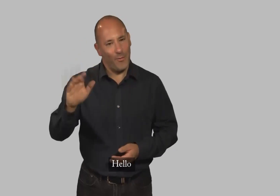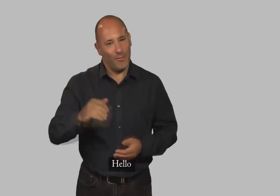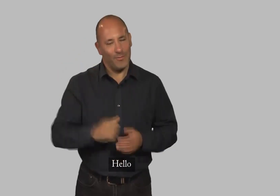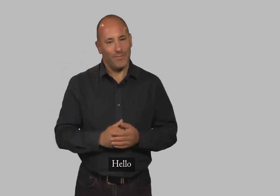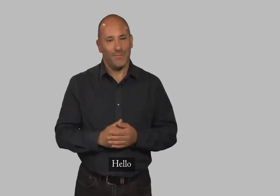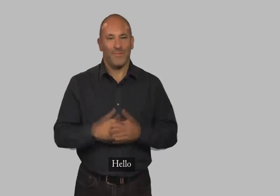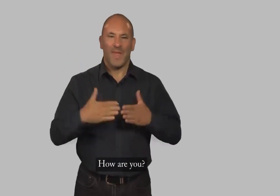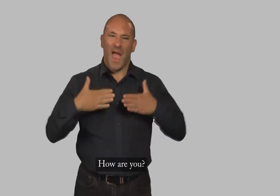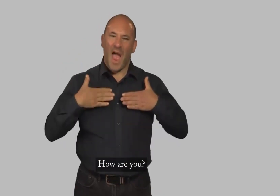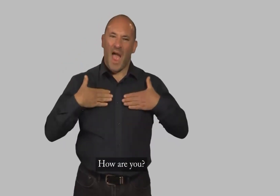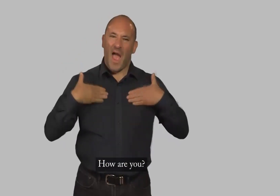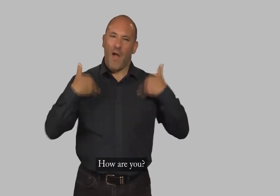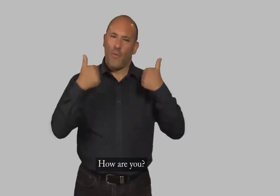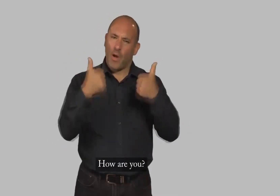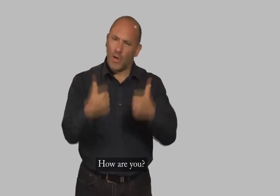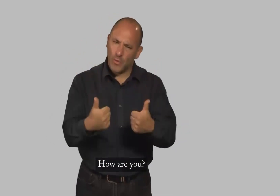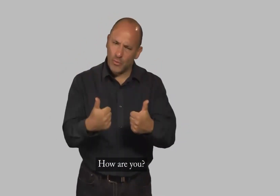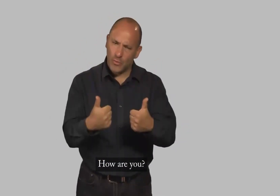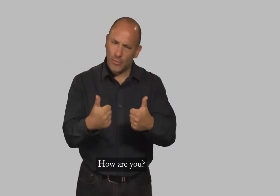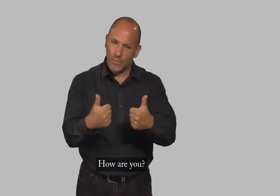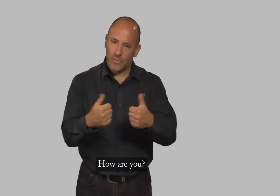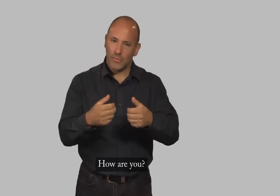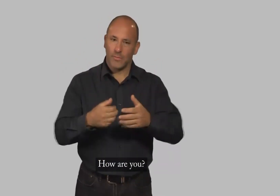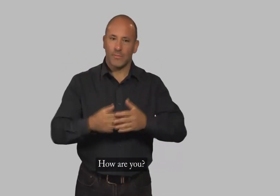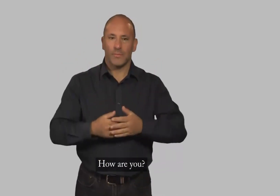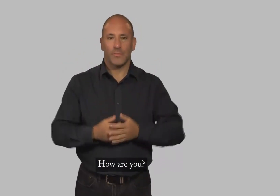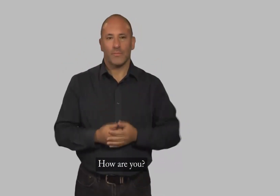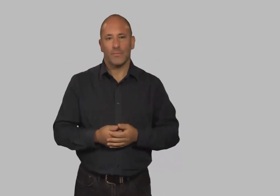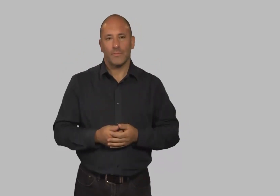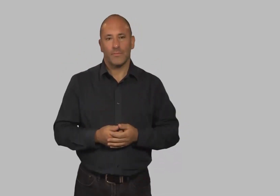Hello. How are you?